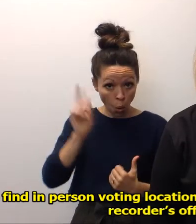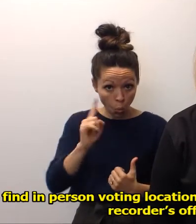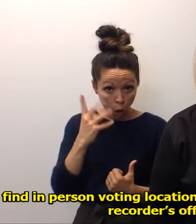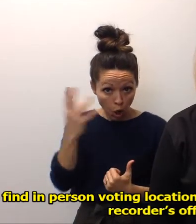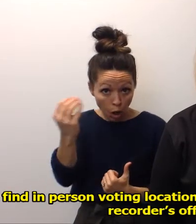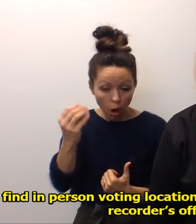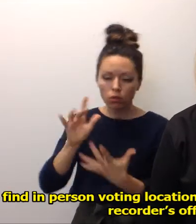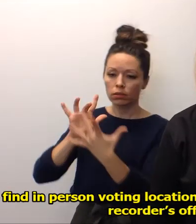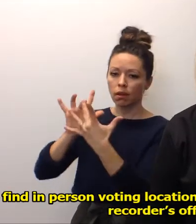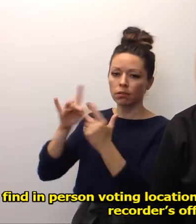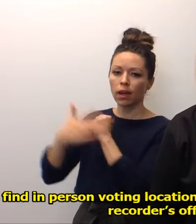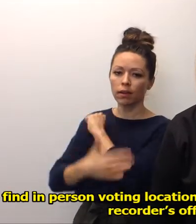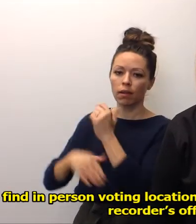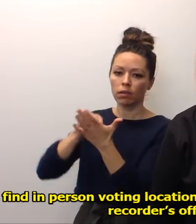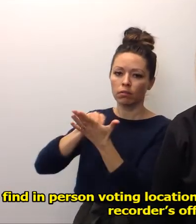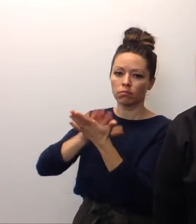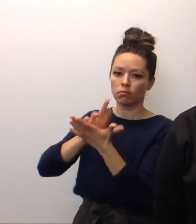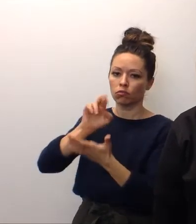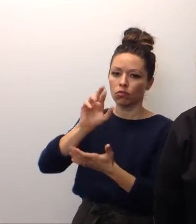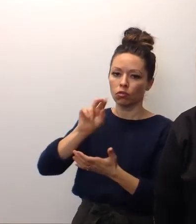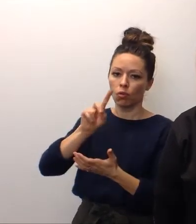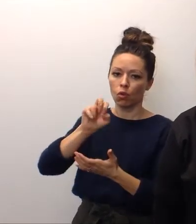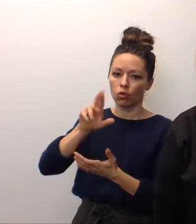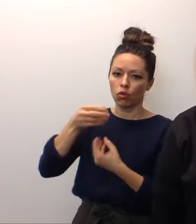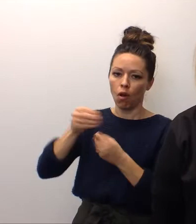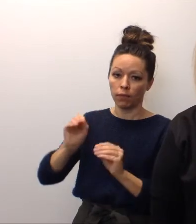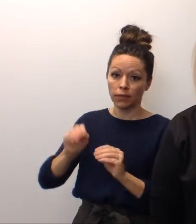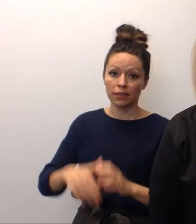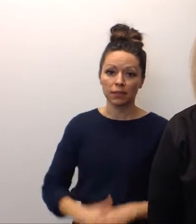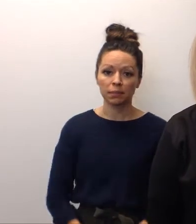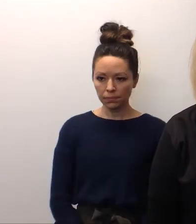locations, contact your county recorder's office.